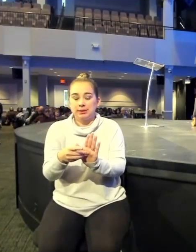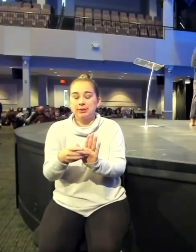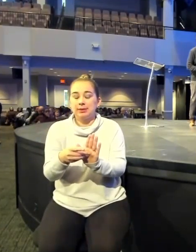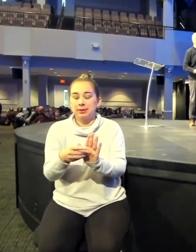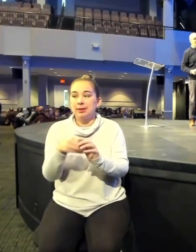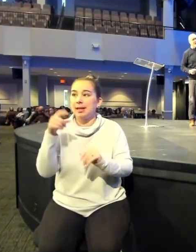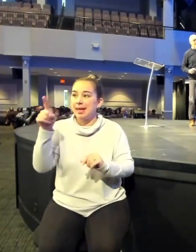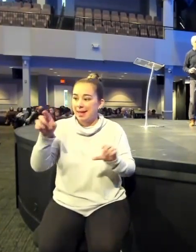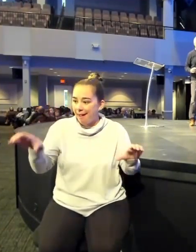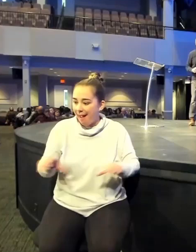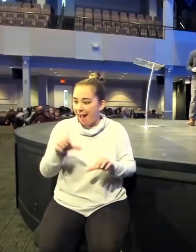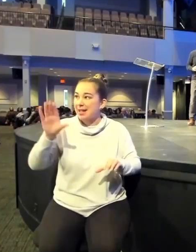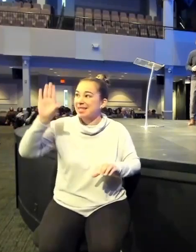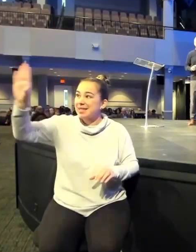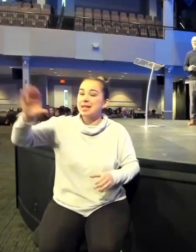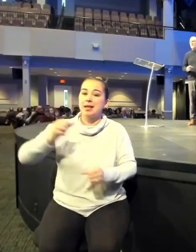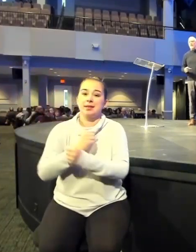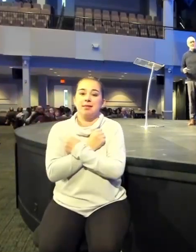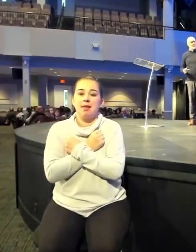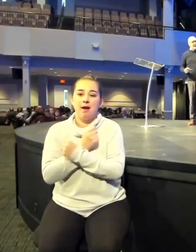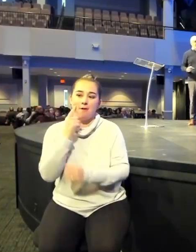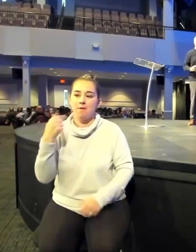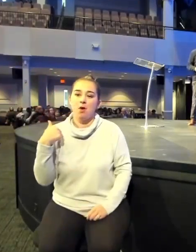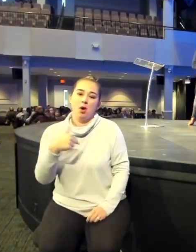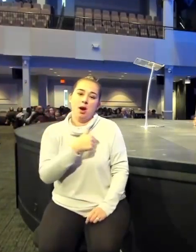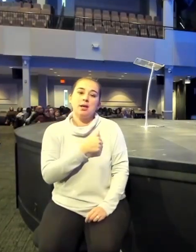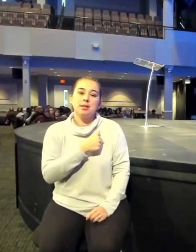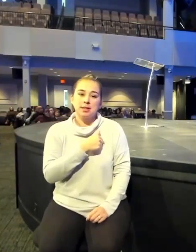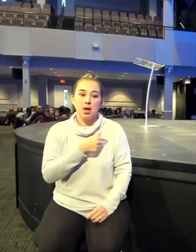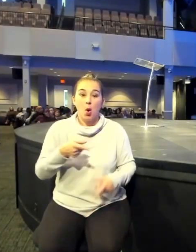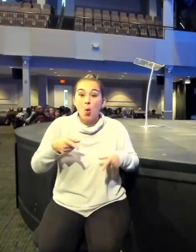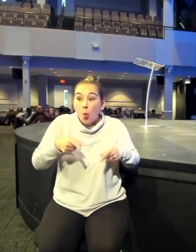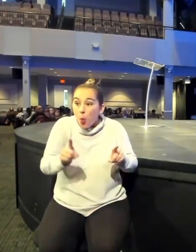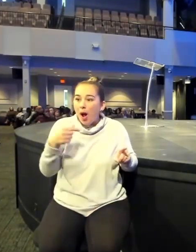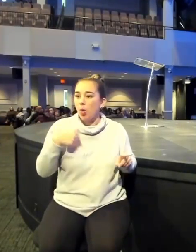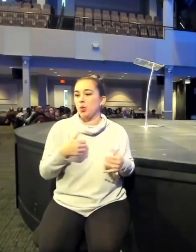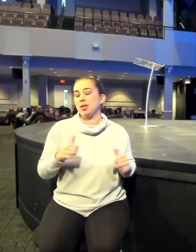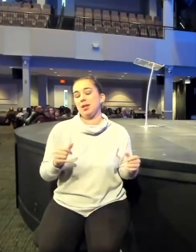He acts out his own love for us, and this, while we were still